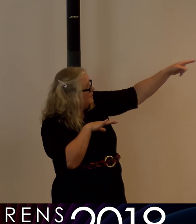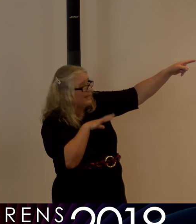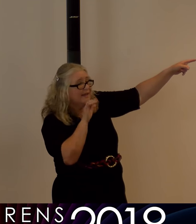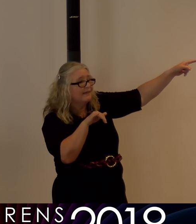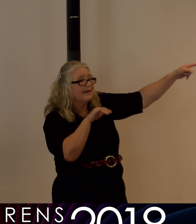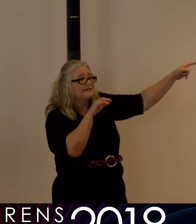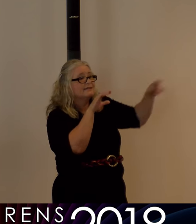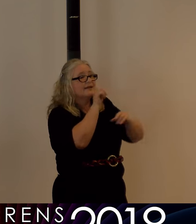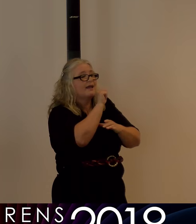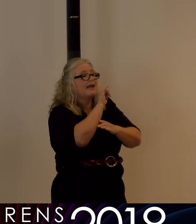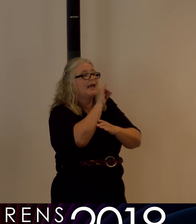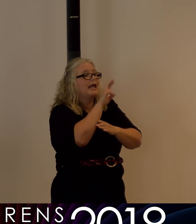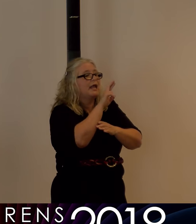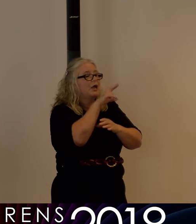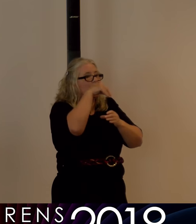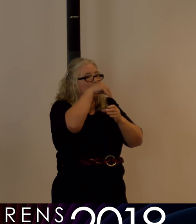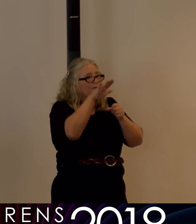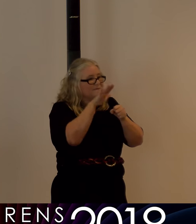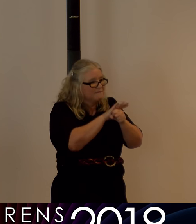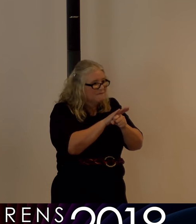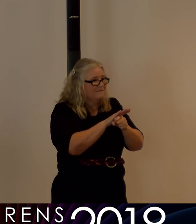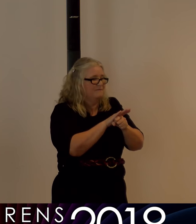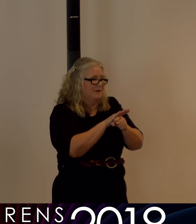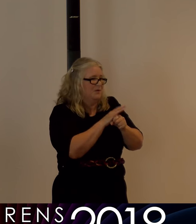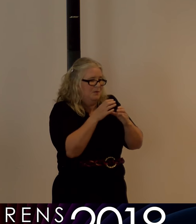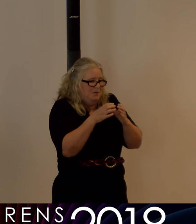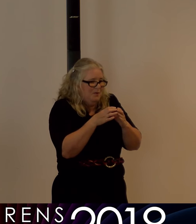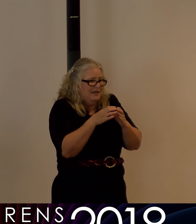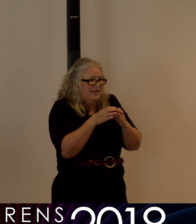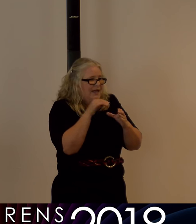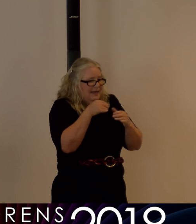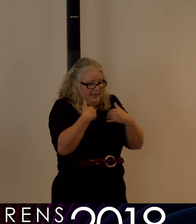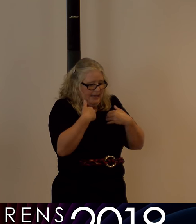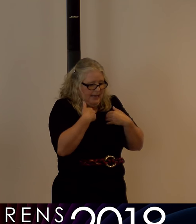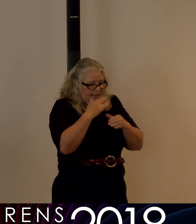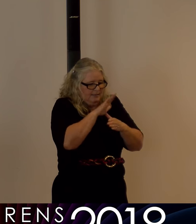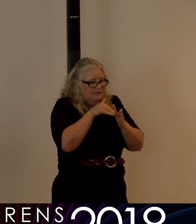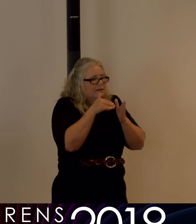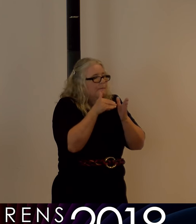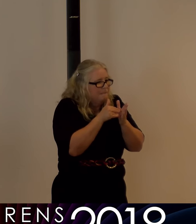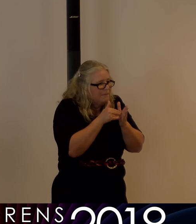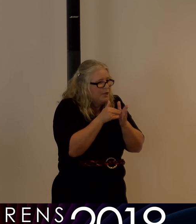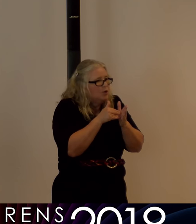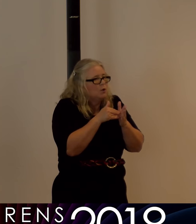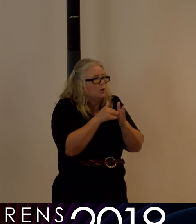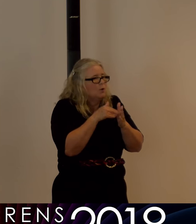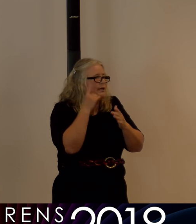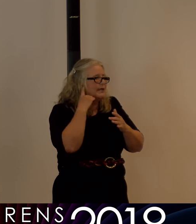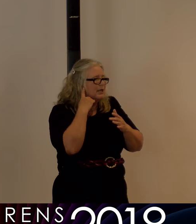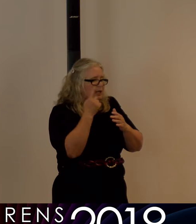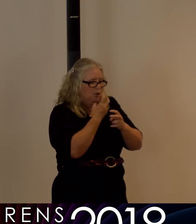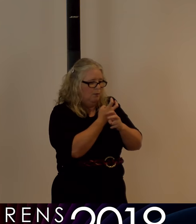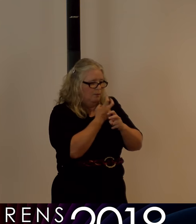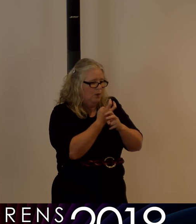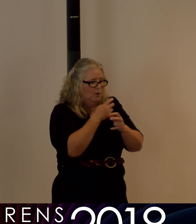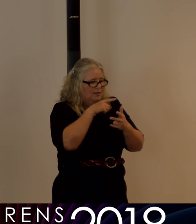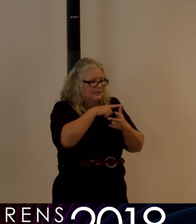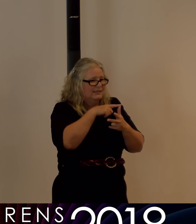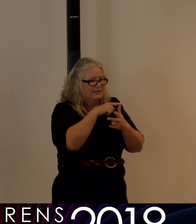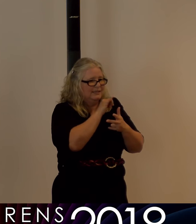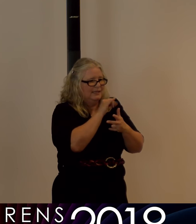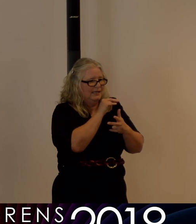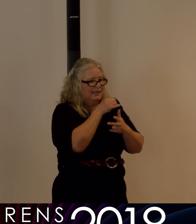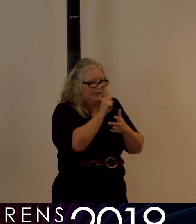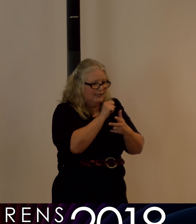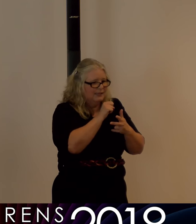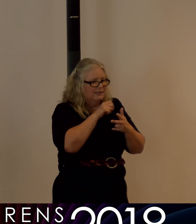cavity which contains the middle ear bones, the incus, the malleus, and the stapes. So when the sound comes into